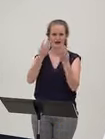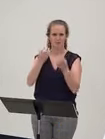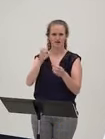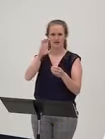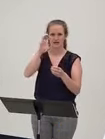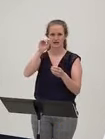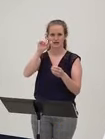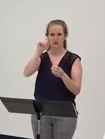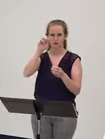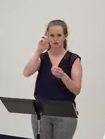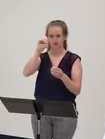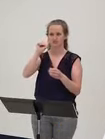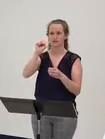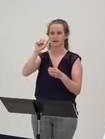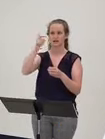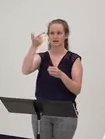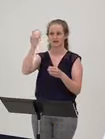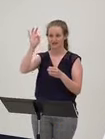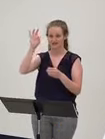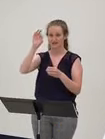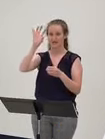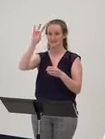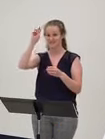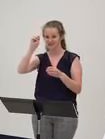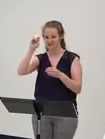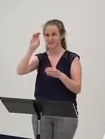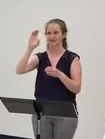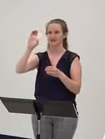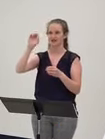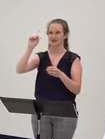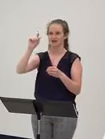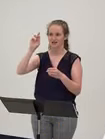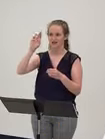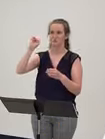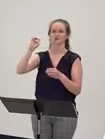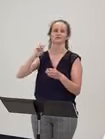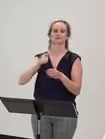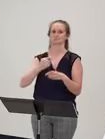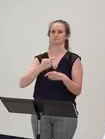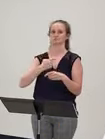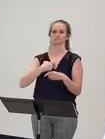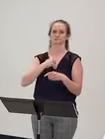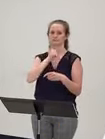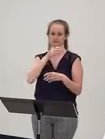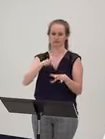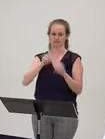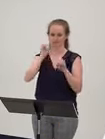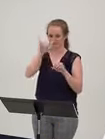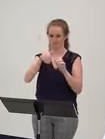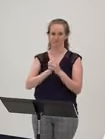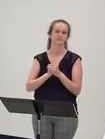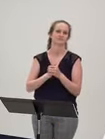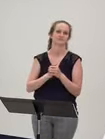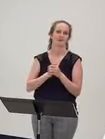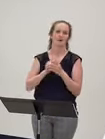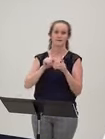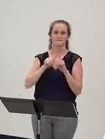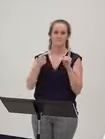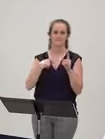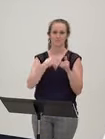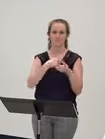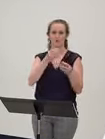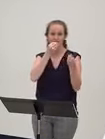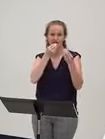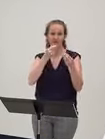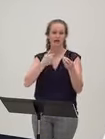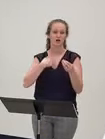1,970 calories. So I had it checked, and then I unchecked it. But we eat, and we look